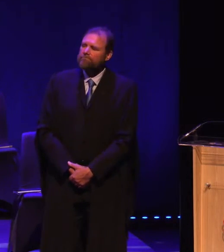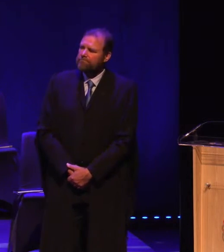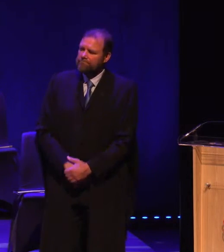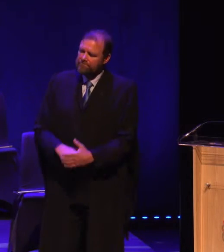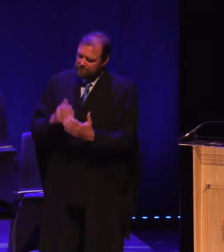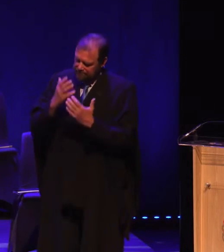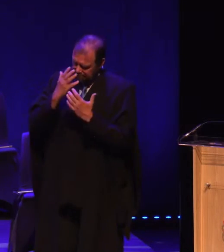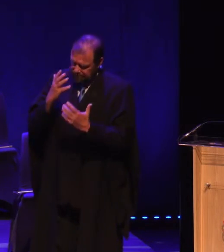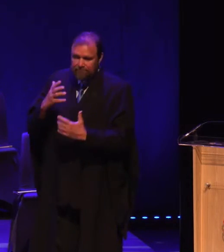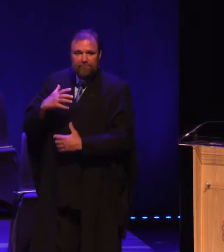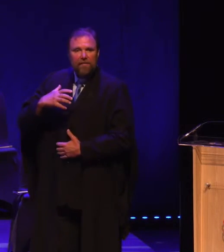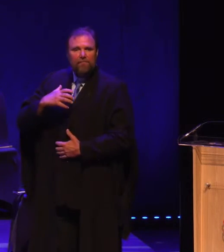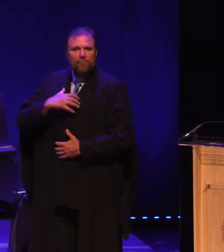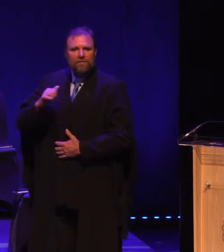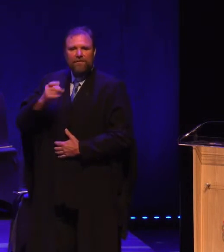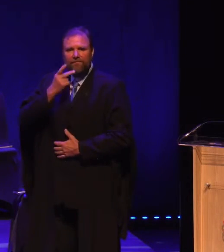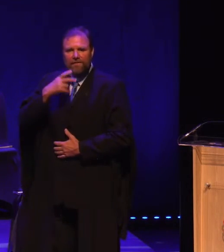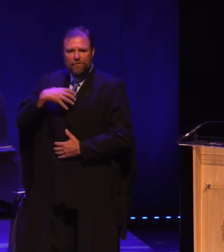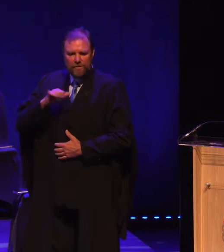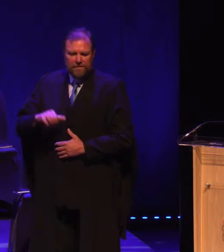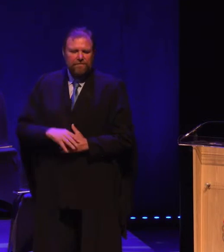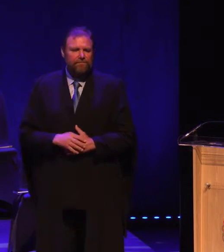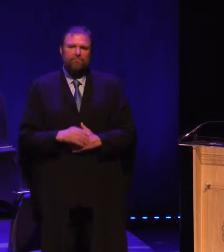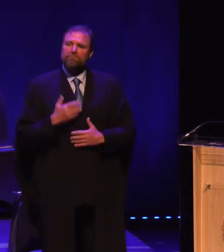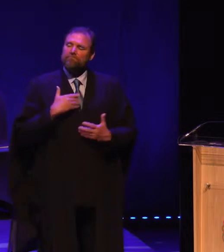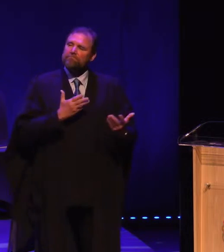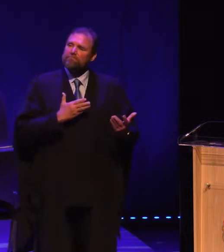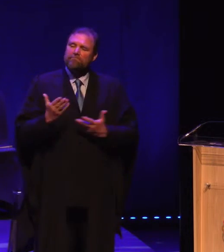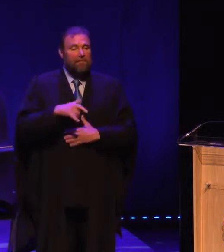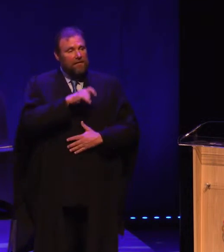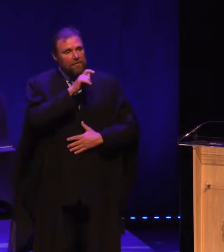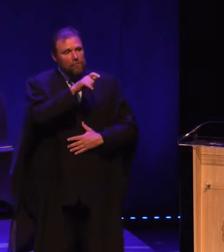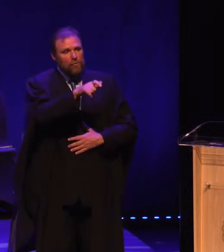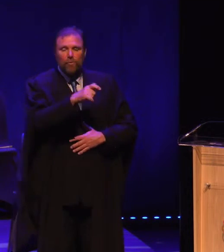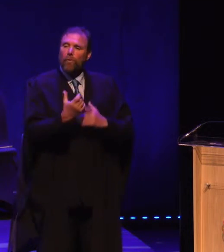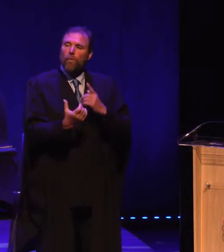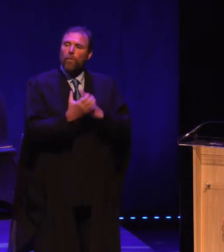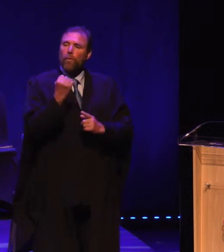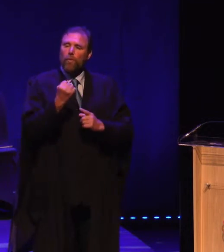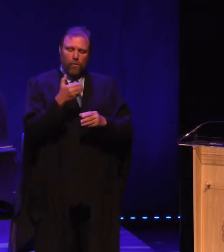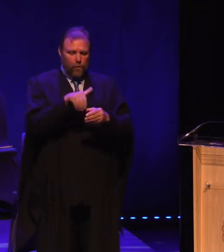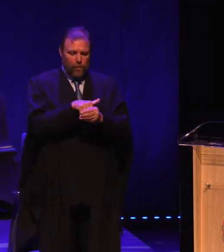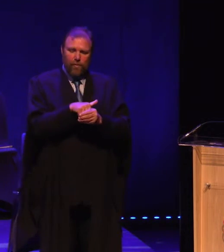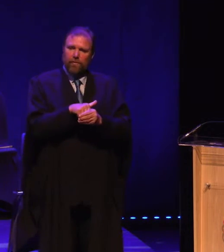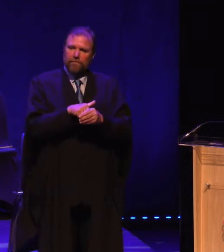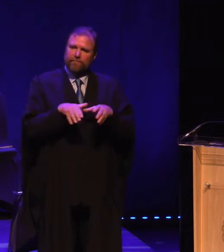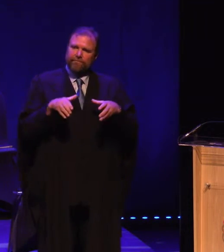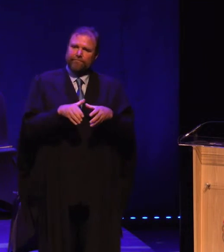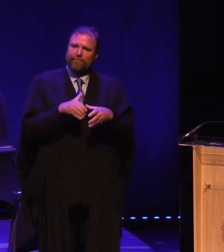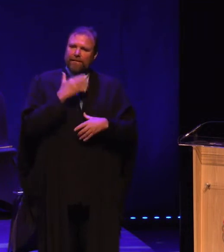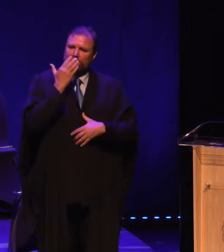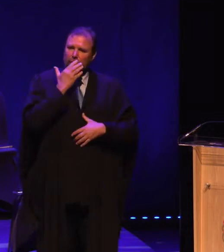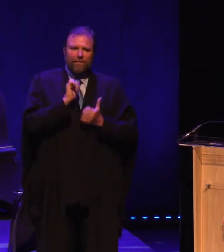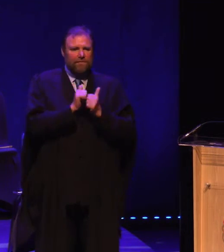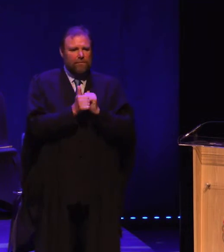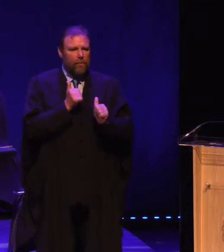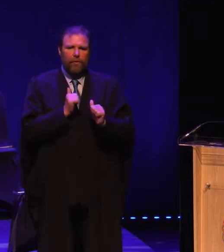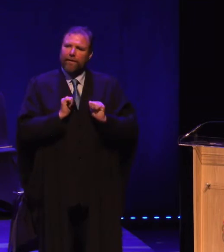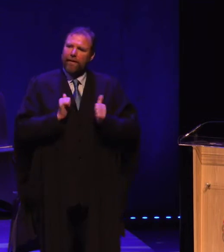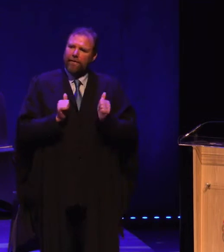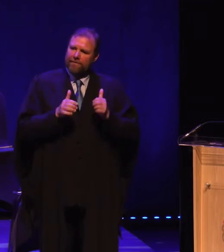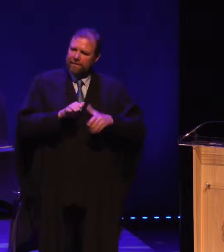President and Vice-Chancellor, I present to you students who have been awarded within the Cardiff School of Sport and Health